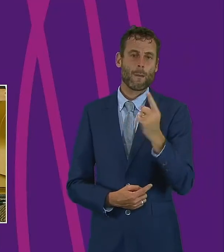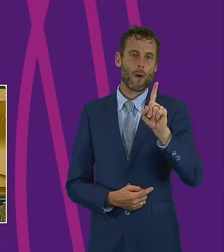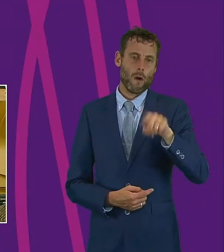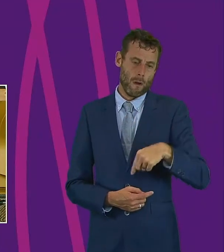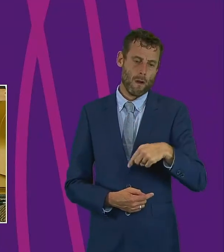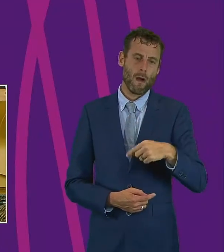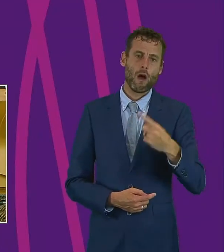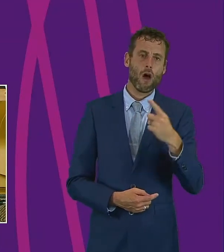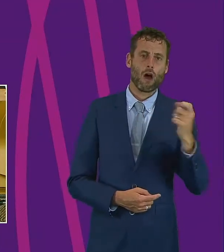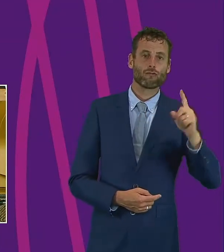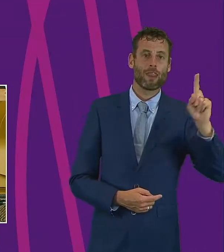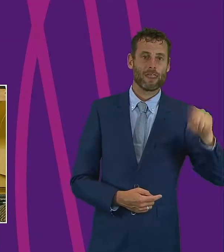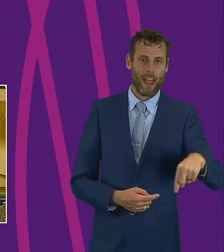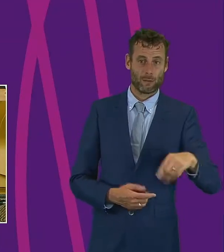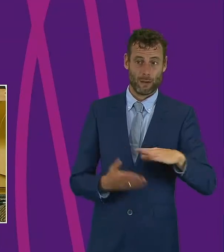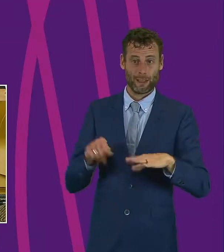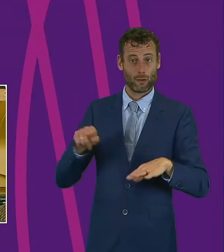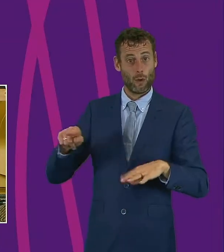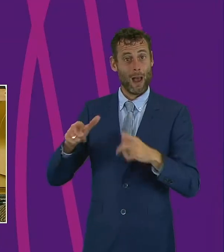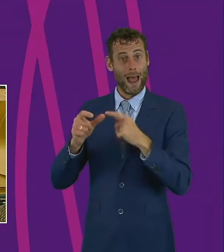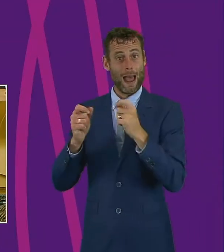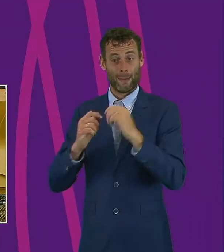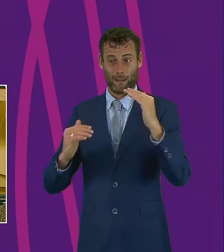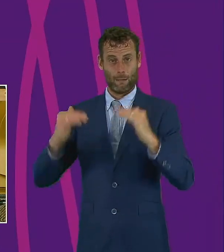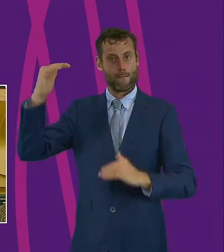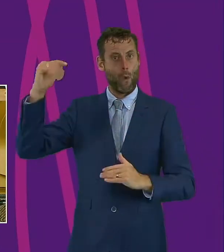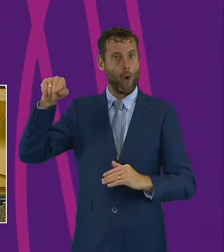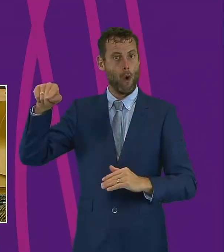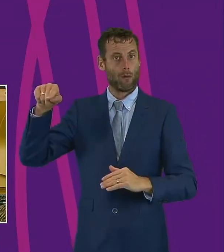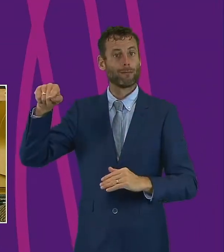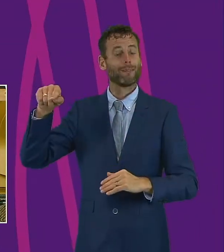It is coming down, but again, to give some context,